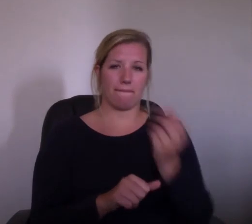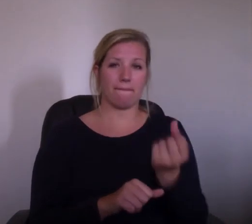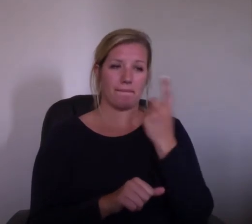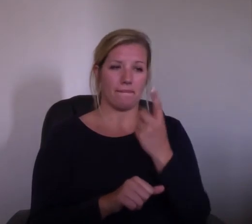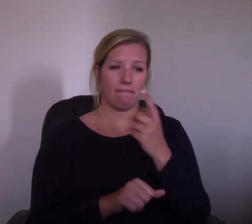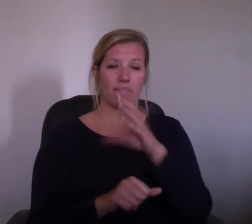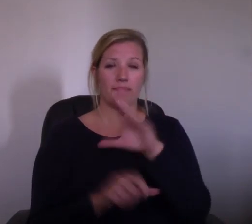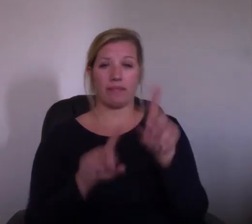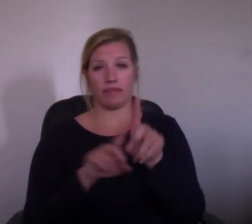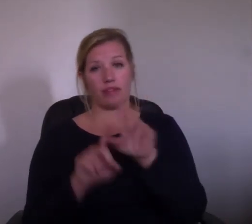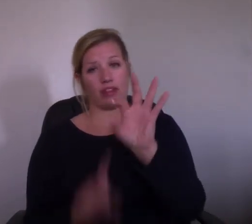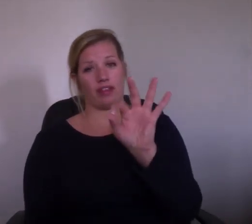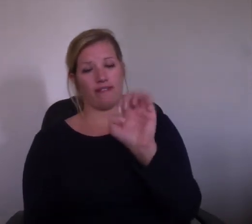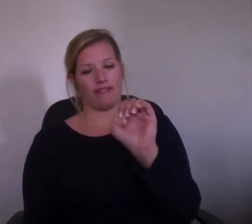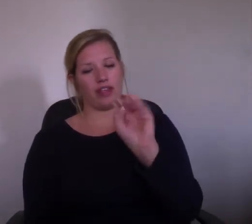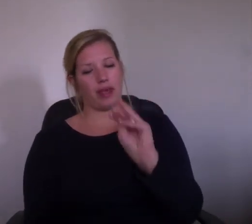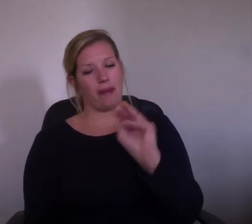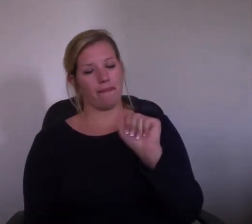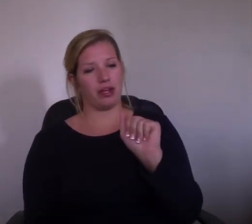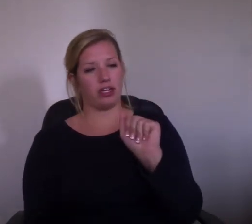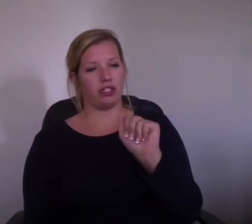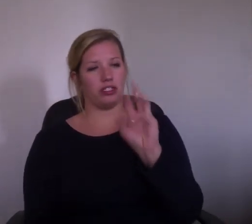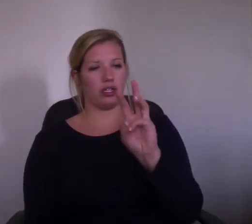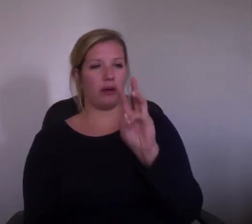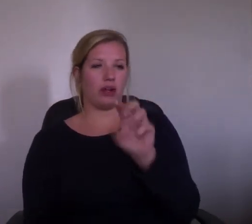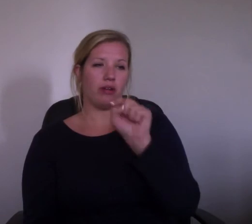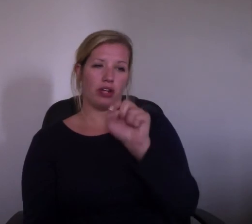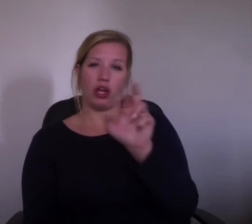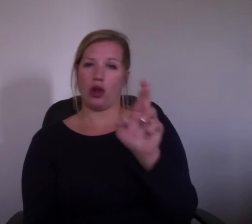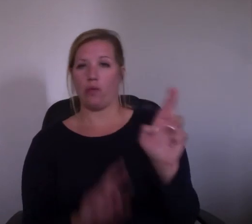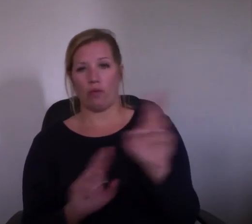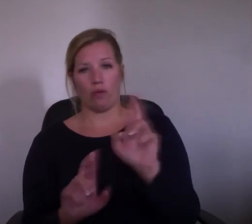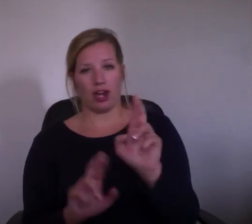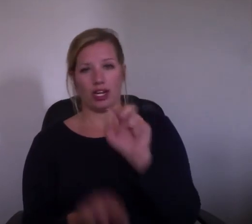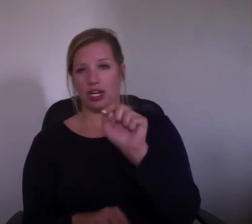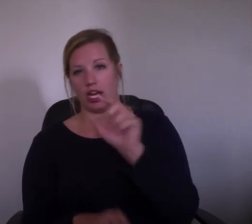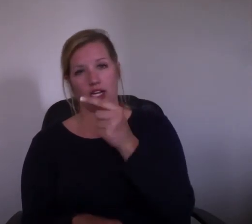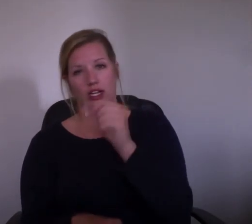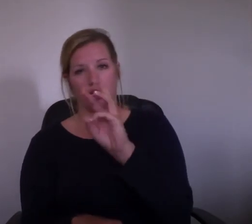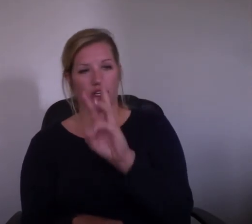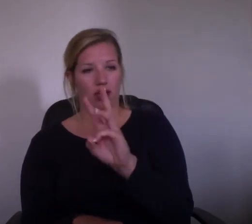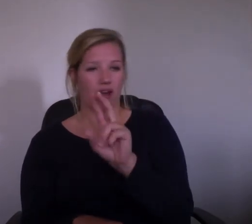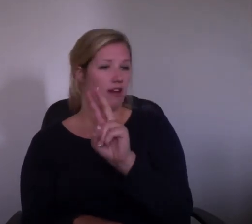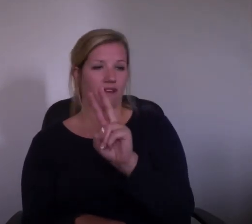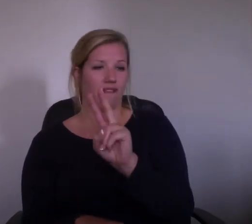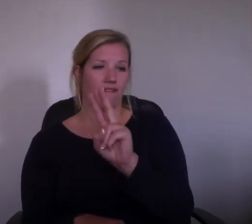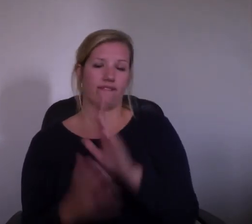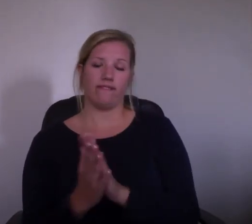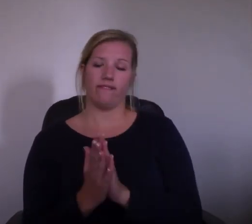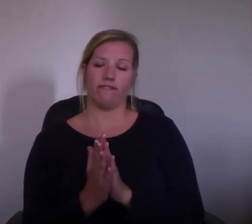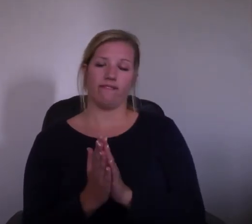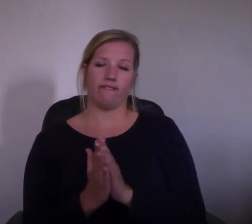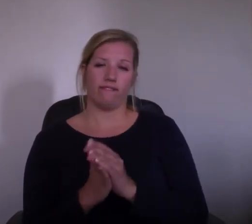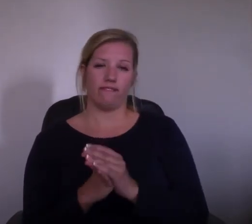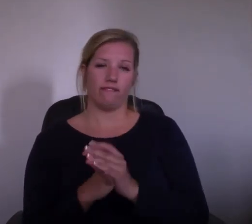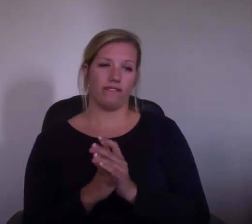website, www.ready.gov. A lot of good information there as well about different types of hazards and what to do before, during, and